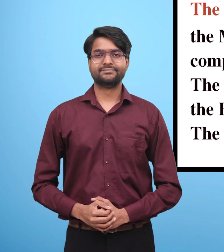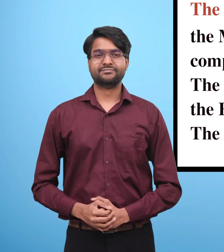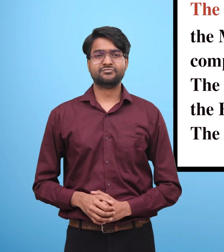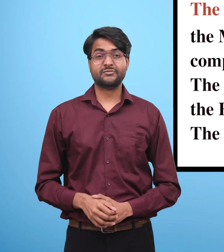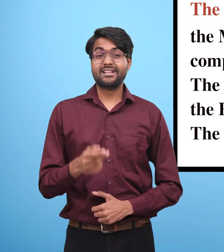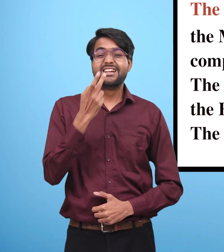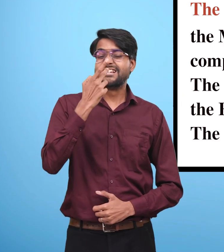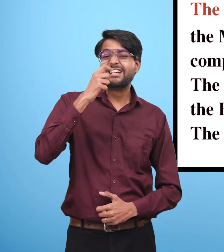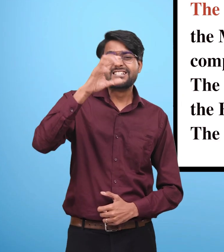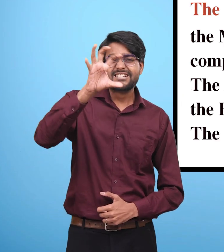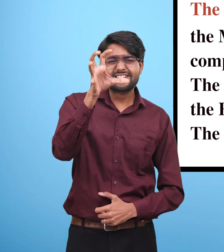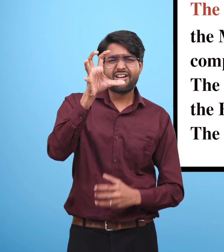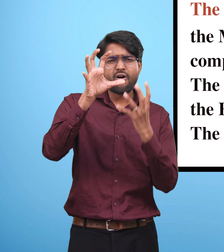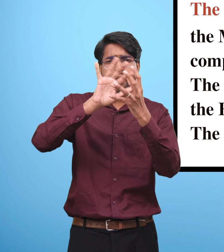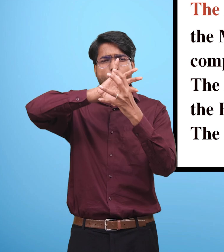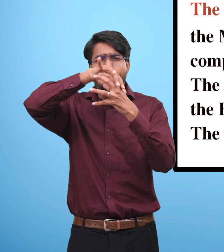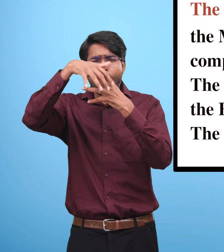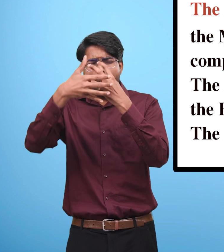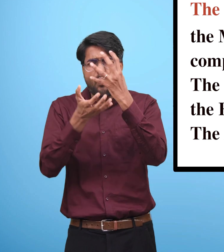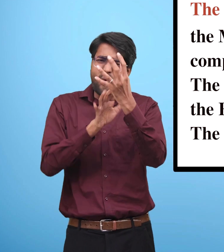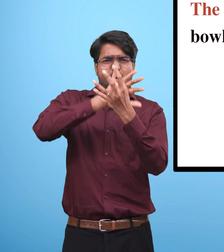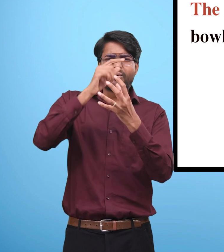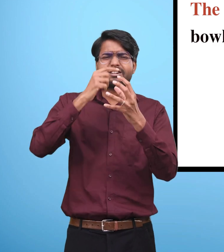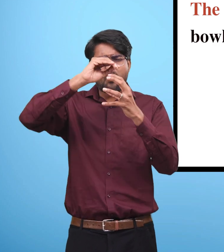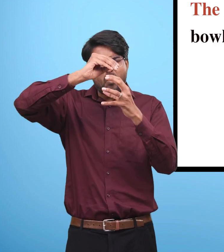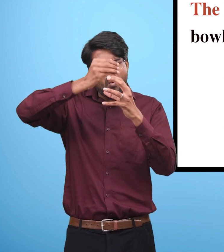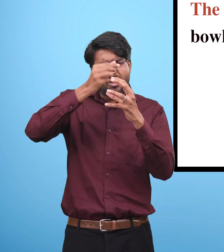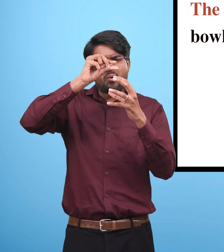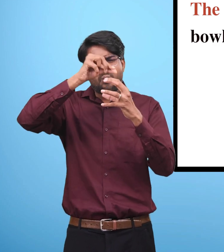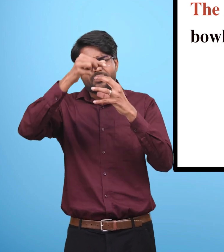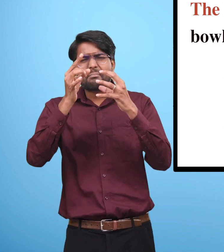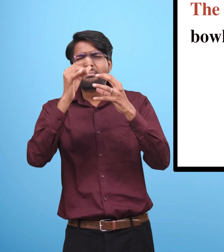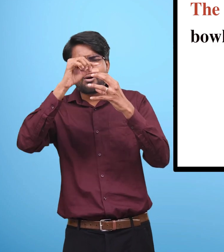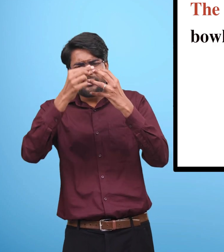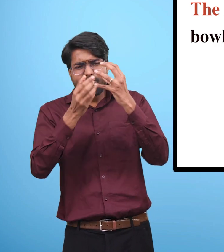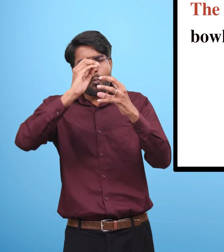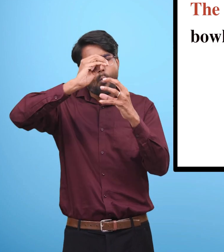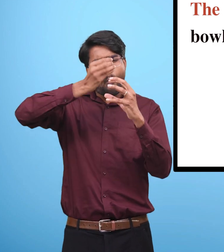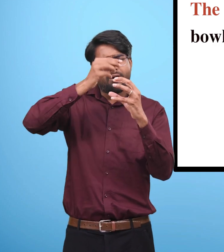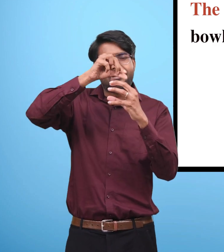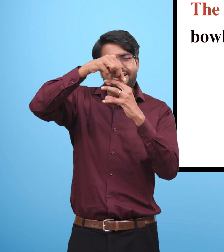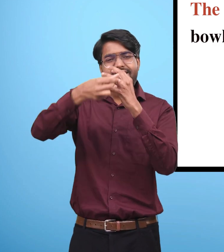The Moon's surface shows circular, bowl-like structures called craters.